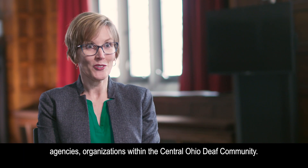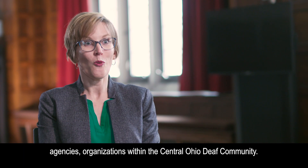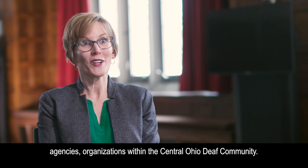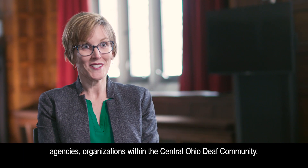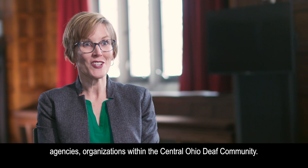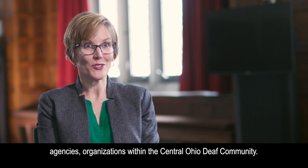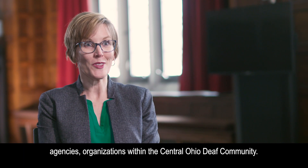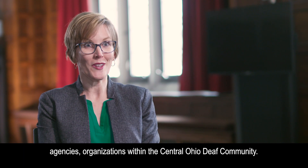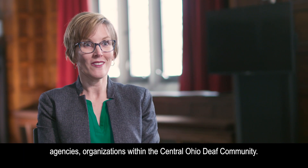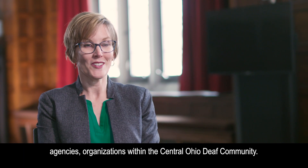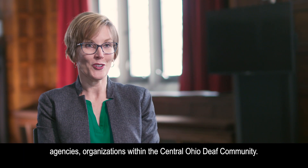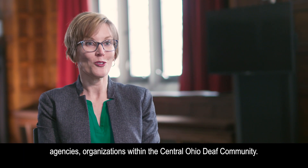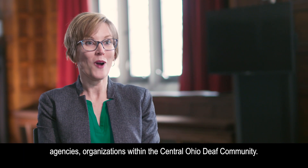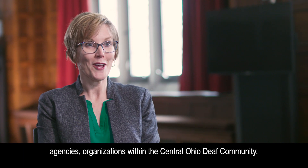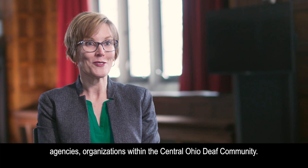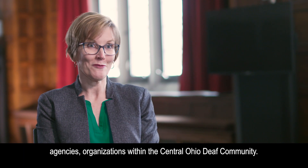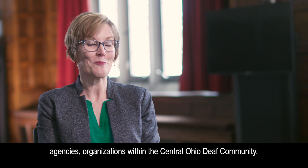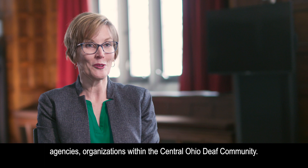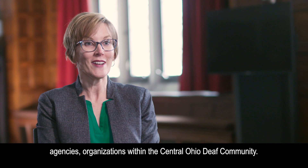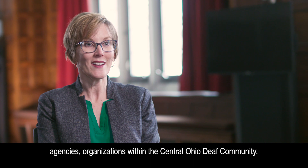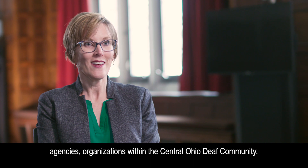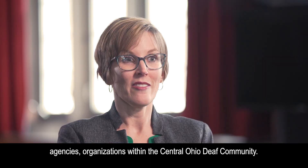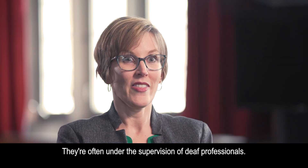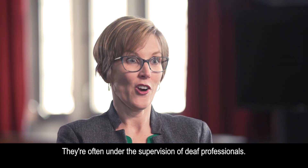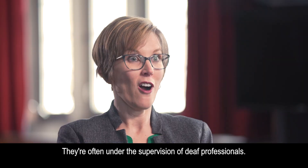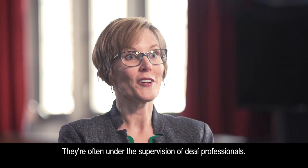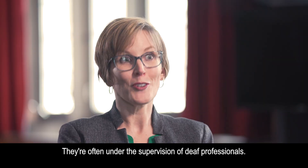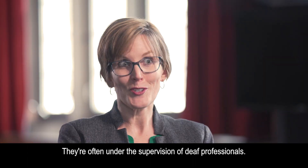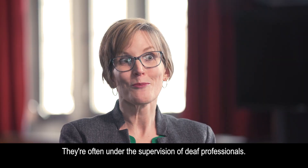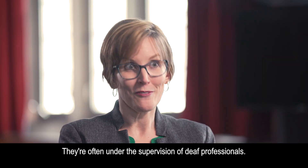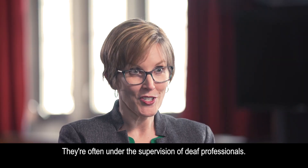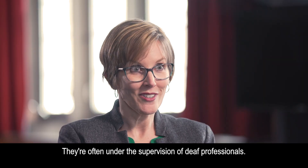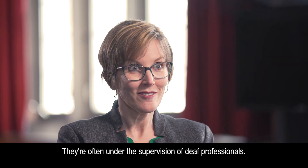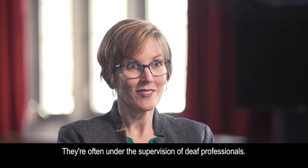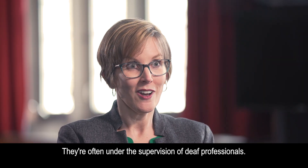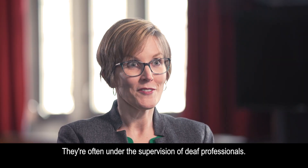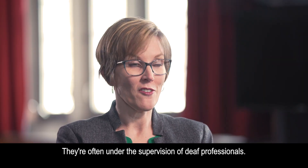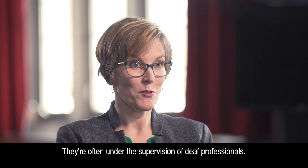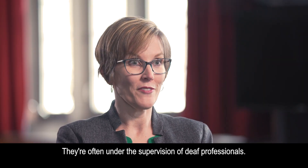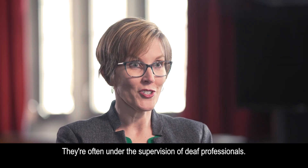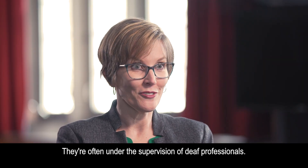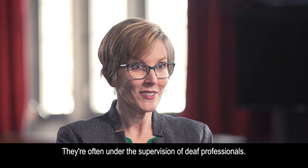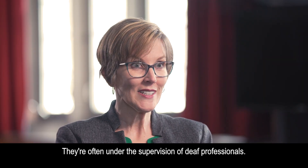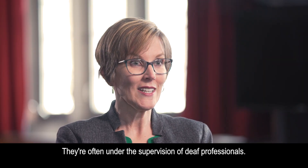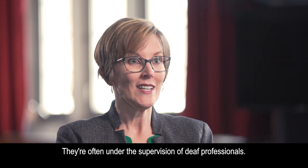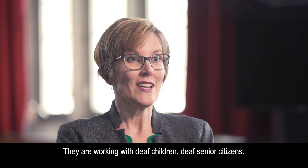and organizations within the Central Ohio deaf community. They are often under the supervision of deaf professionals. They